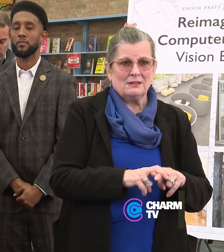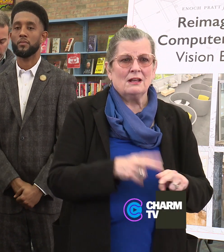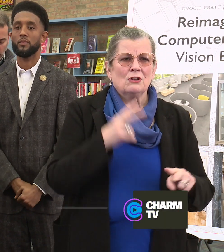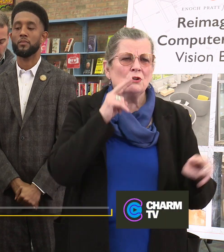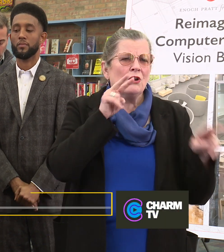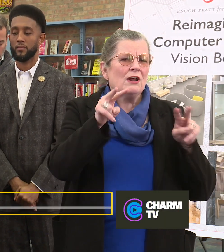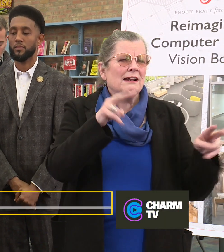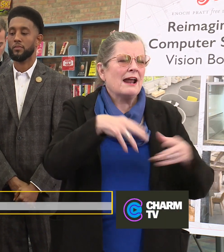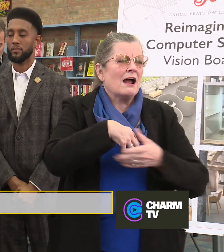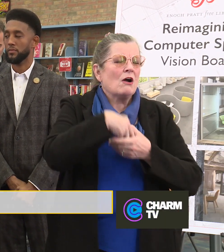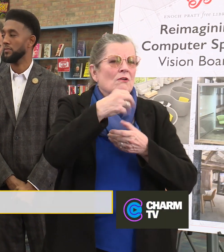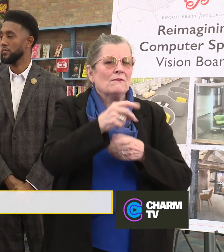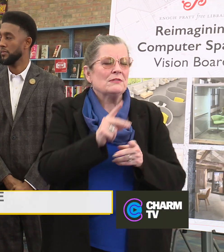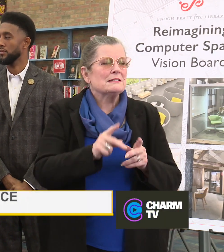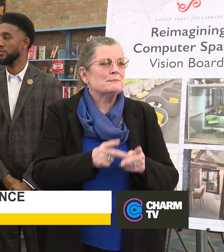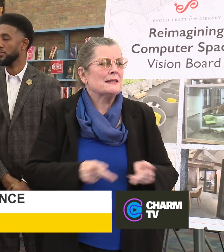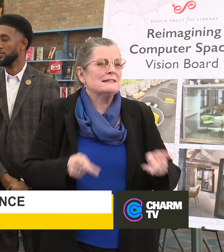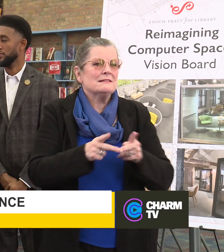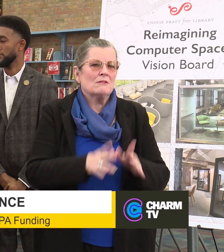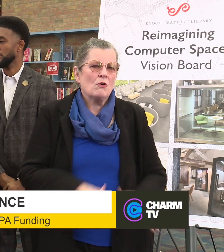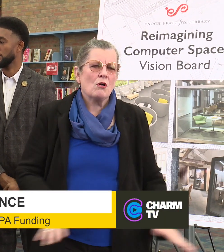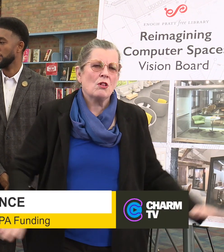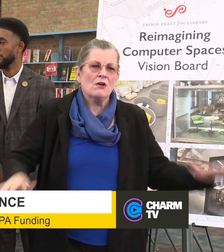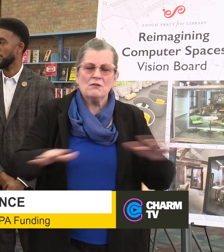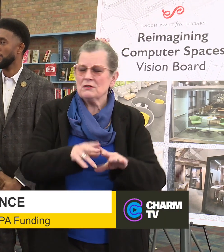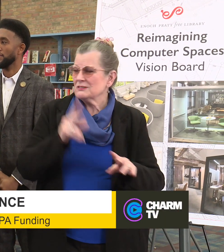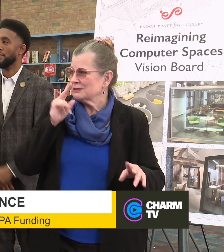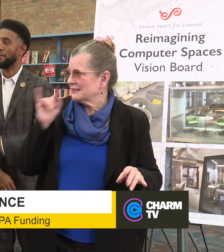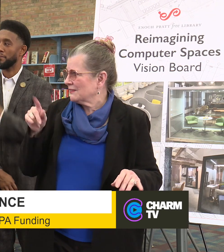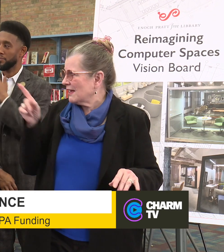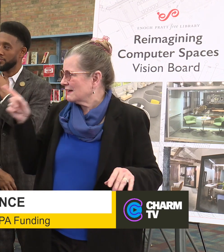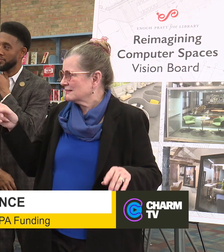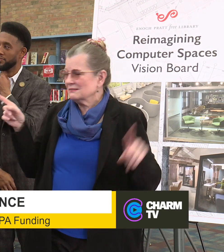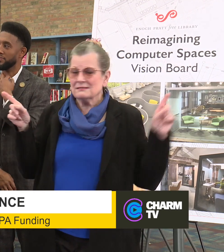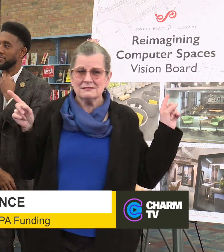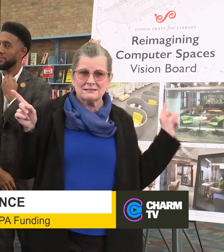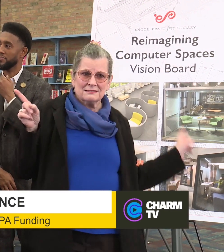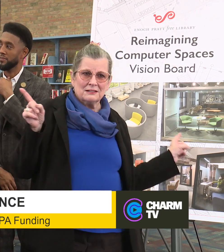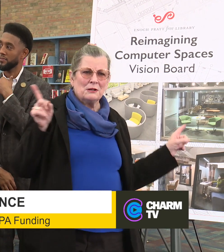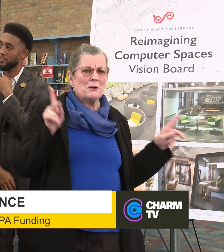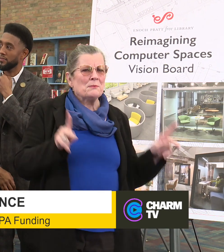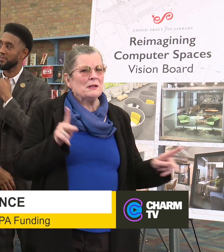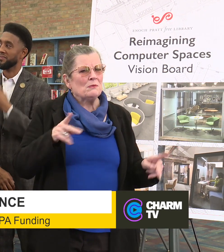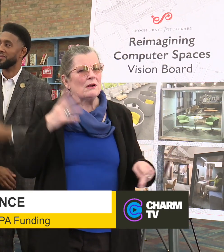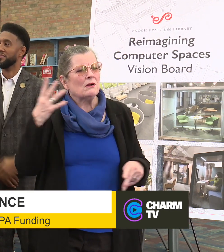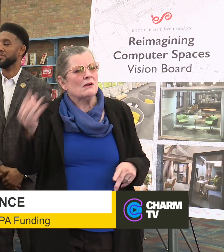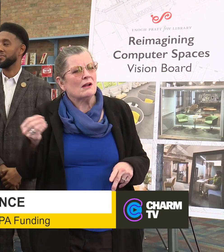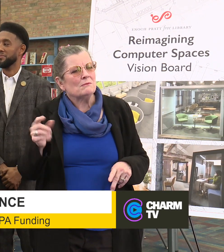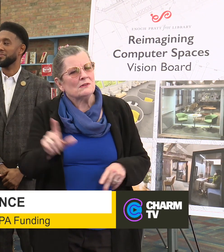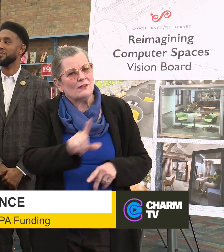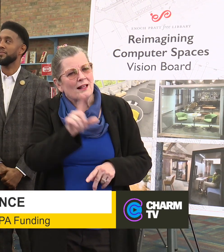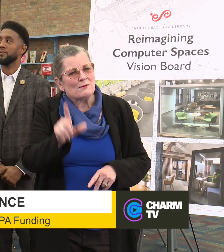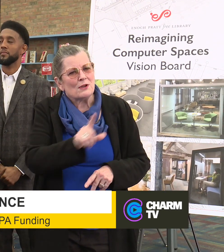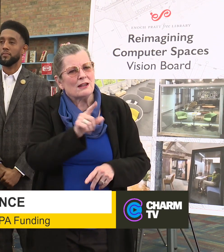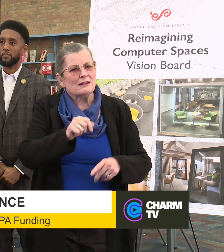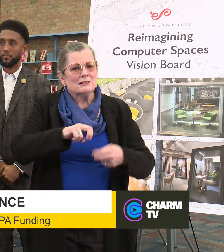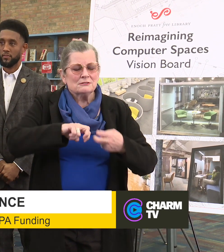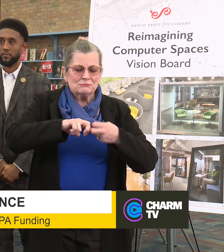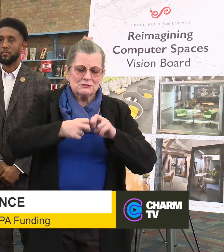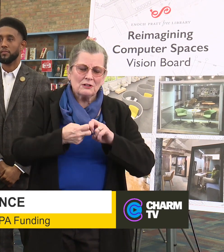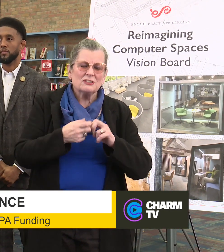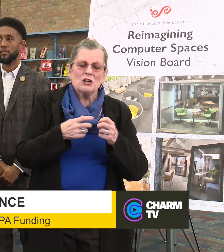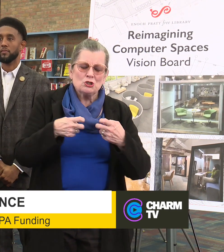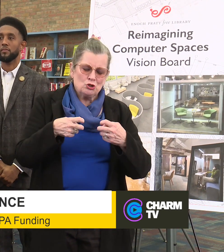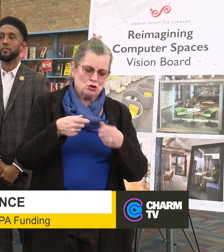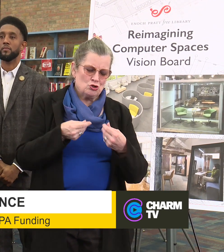over the world, as you can see on our vision board, so that people can turn to the library to charge their devices and access free